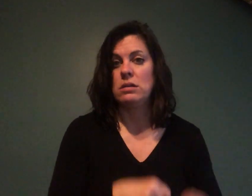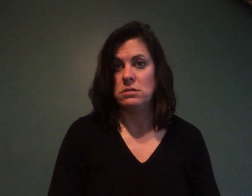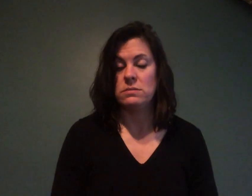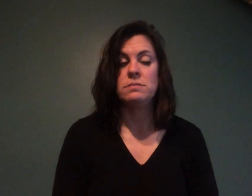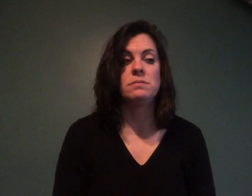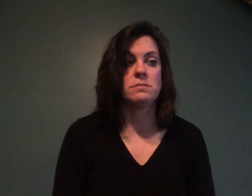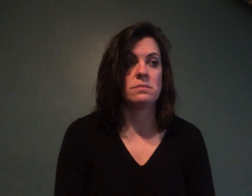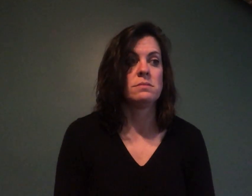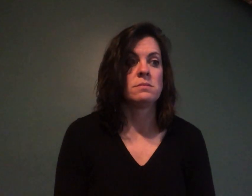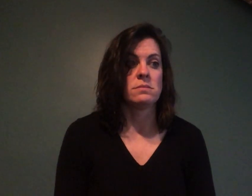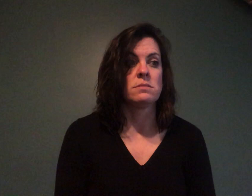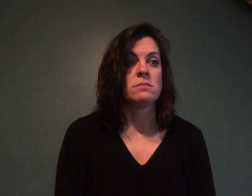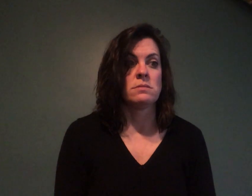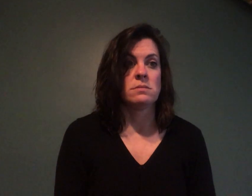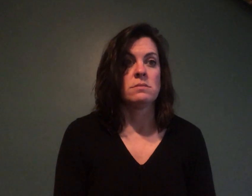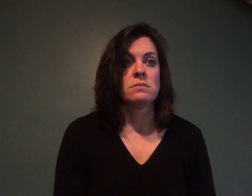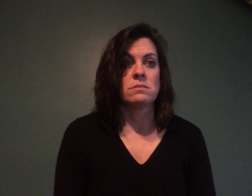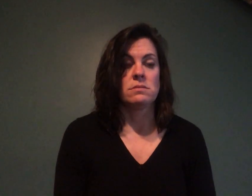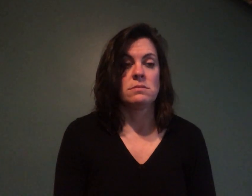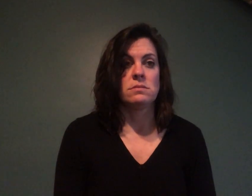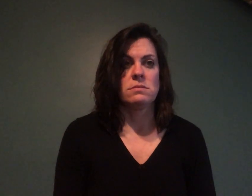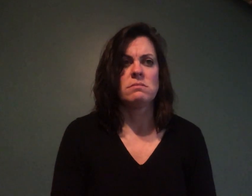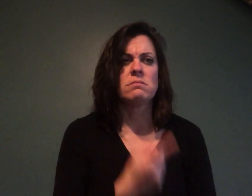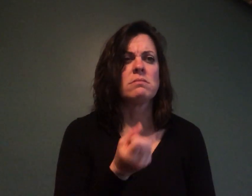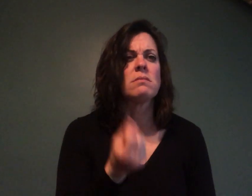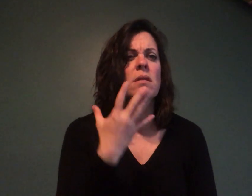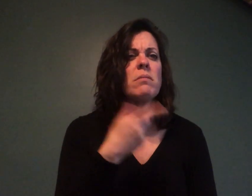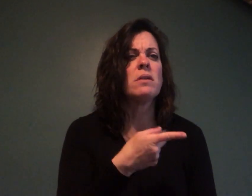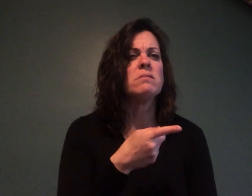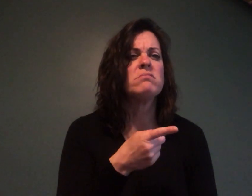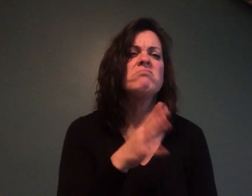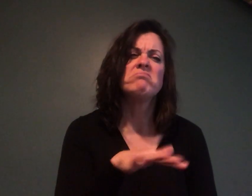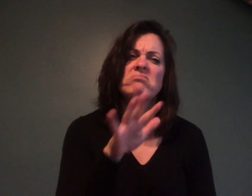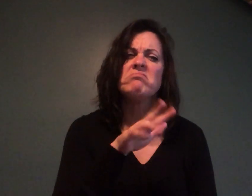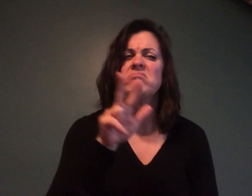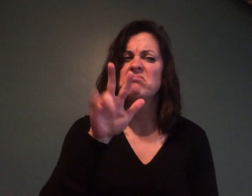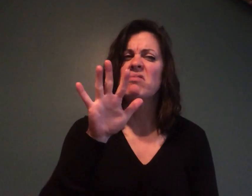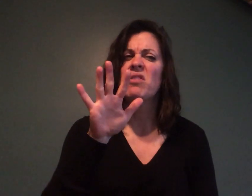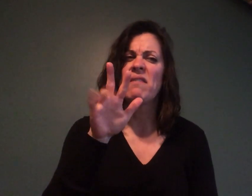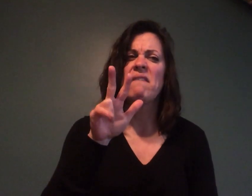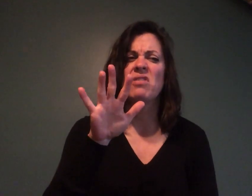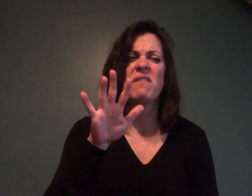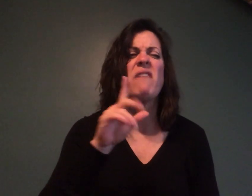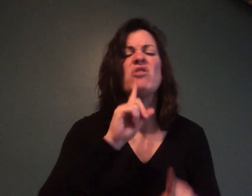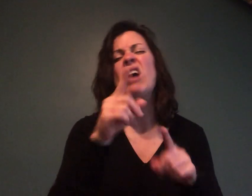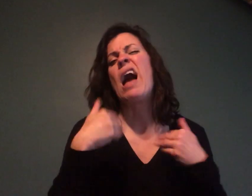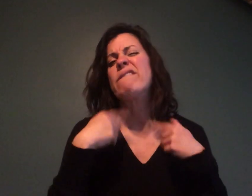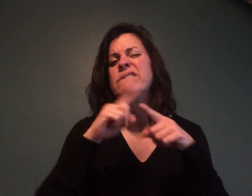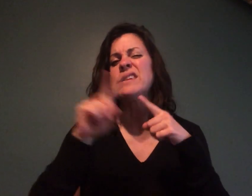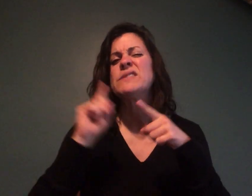How much I say they were? I said about $35. Well, you got a couple different ones here. There's one for 30. There's one for